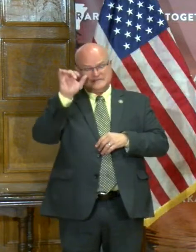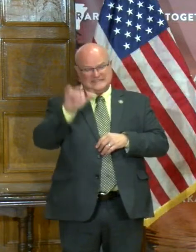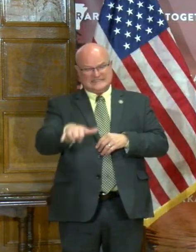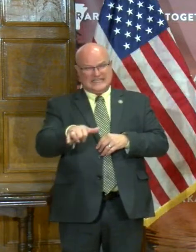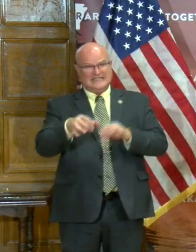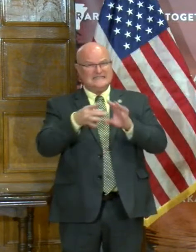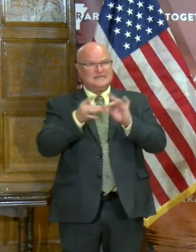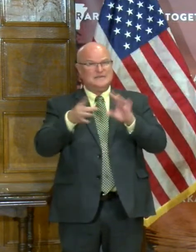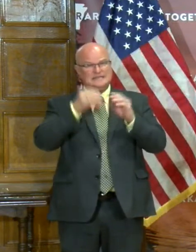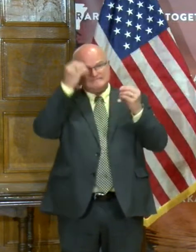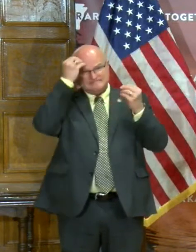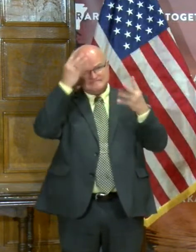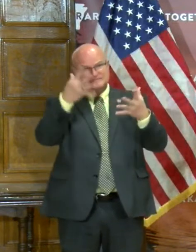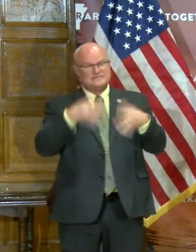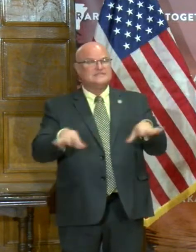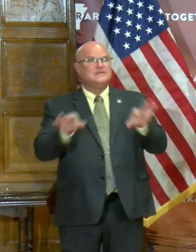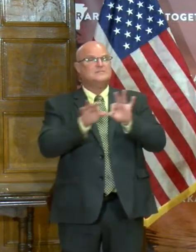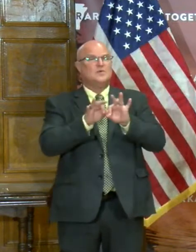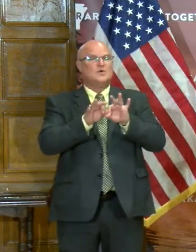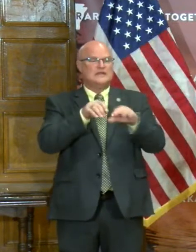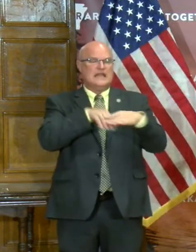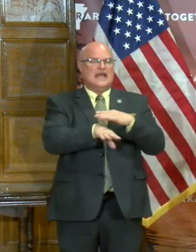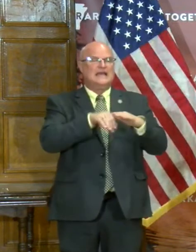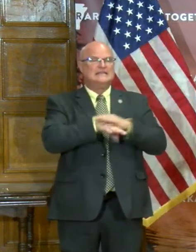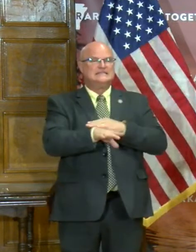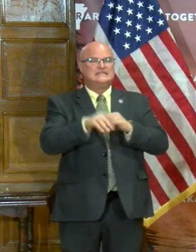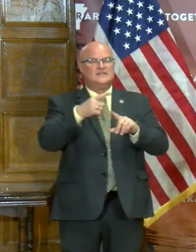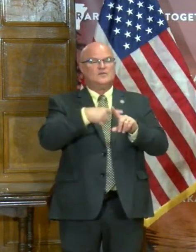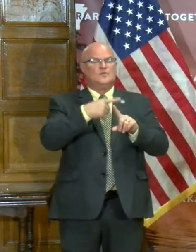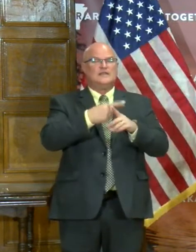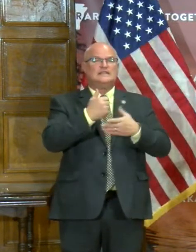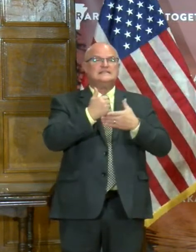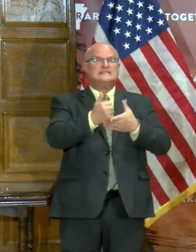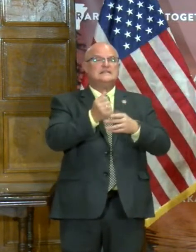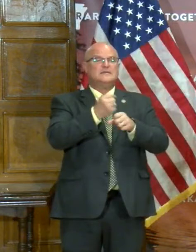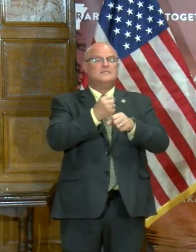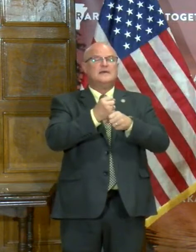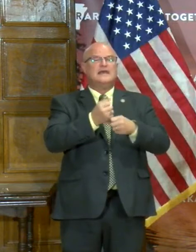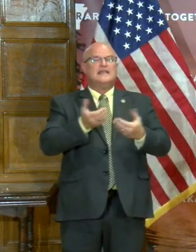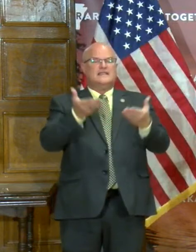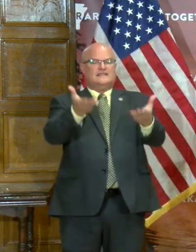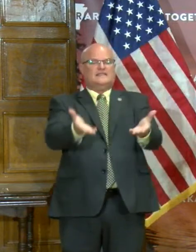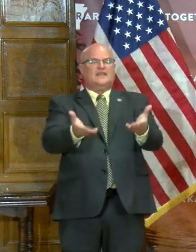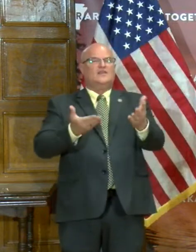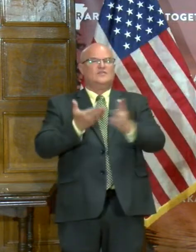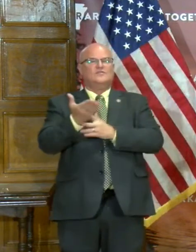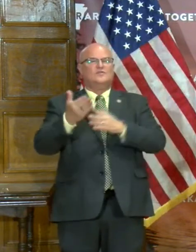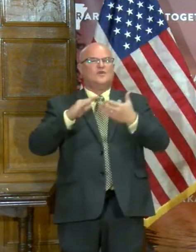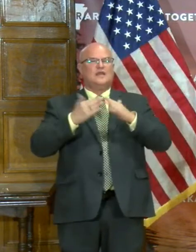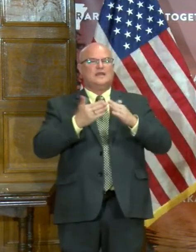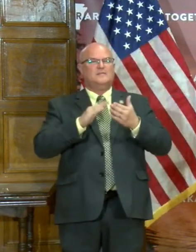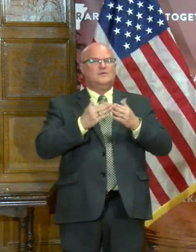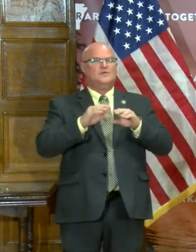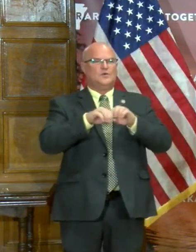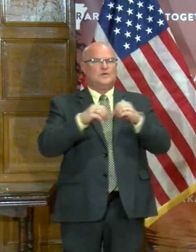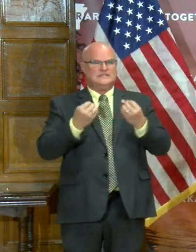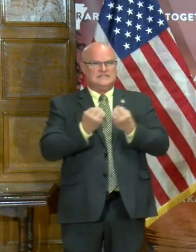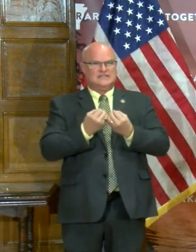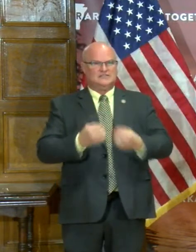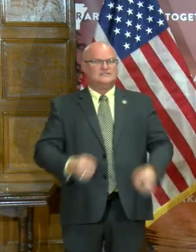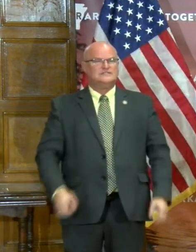that's the message that I think is important, is to access the rental assistance that has been made available through our community